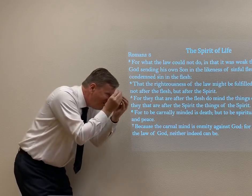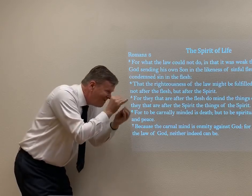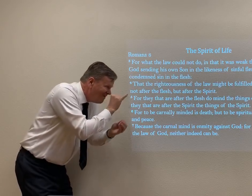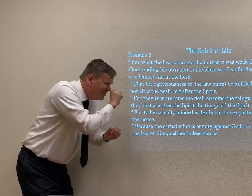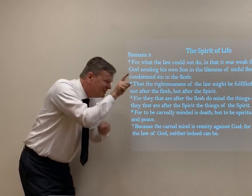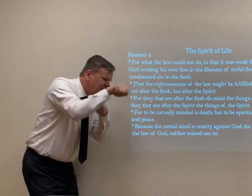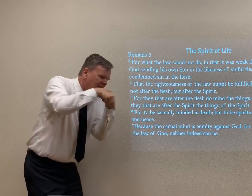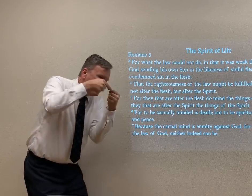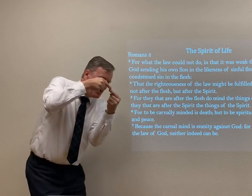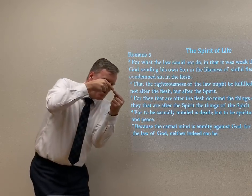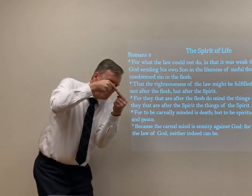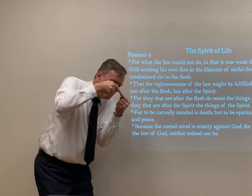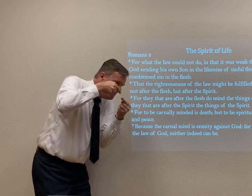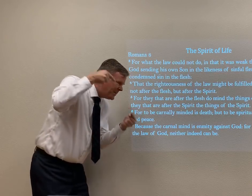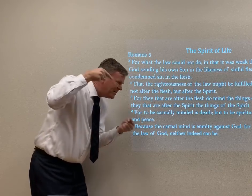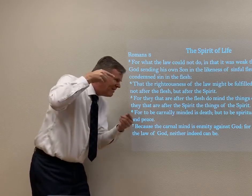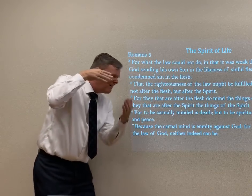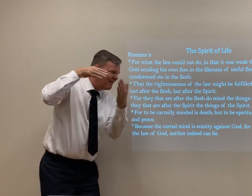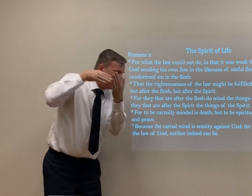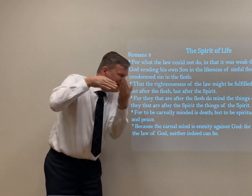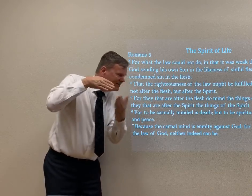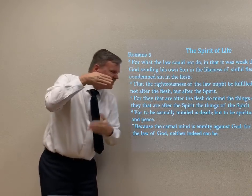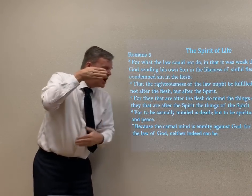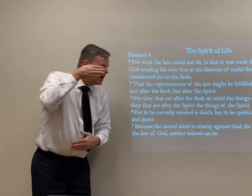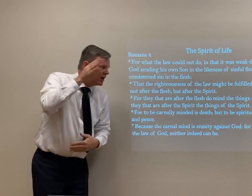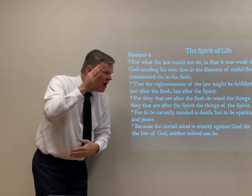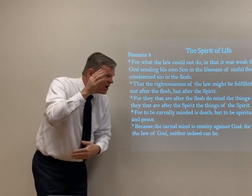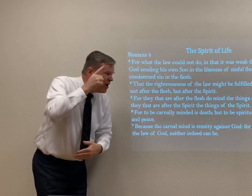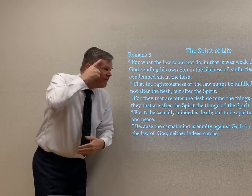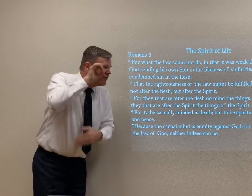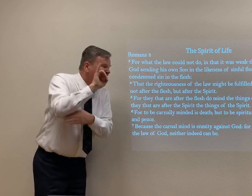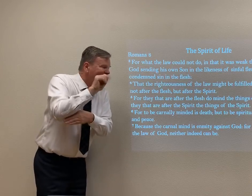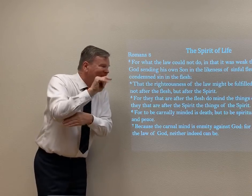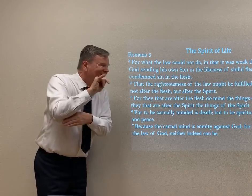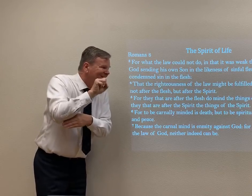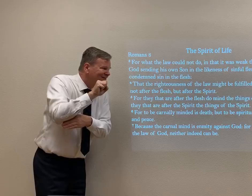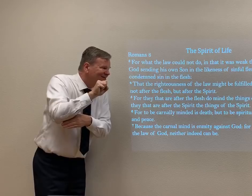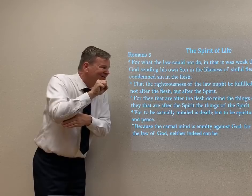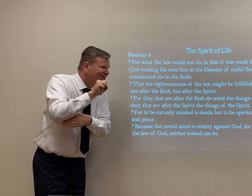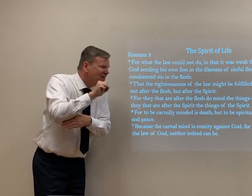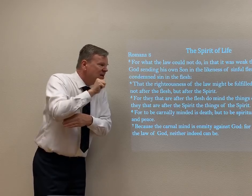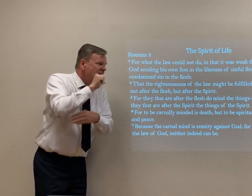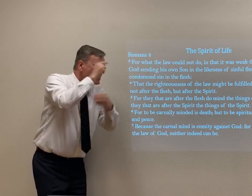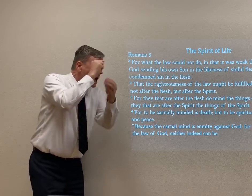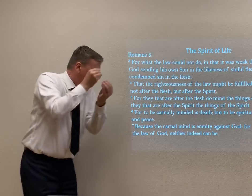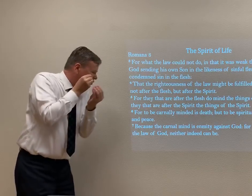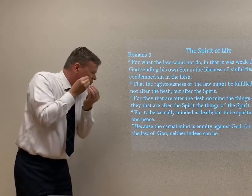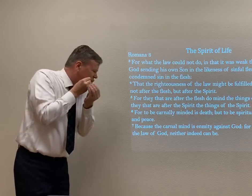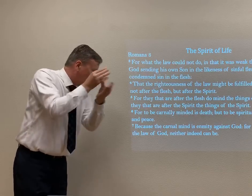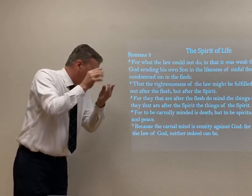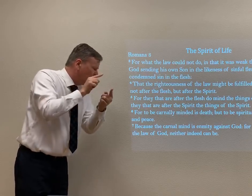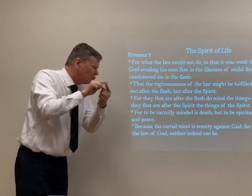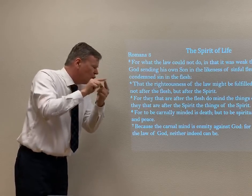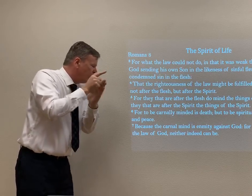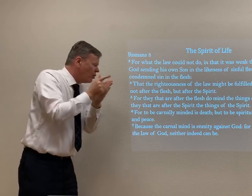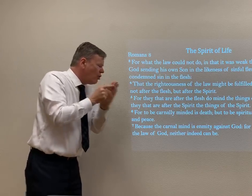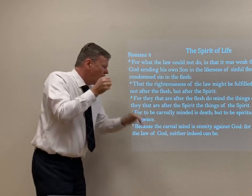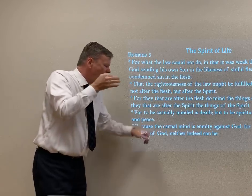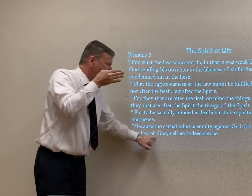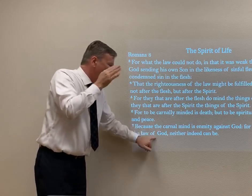Because, verse scripture 7 reads, because the carnal mind is enmity against God, for it is not subject